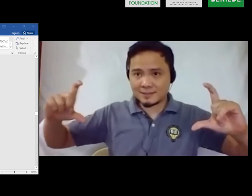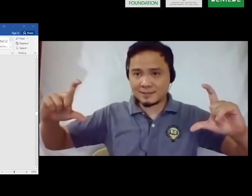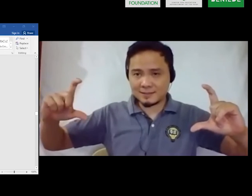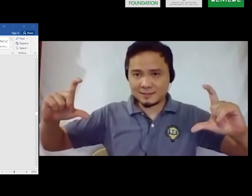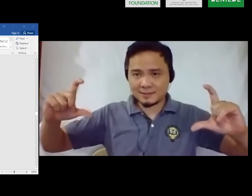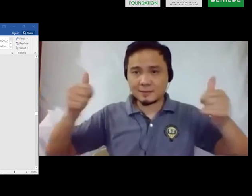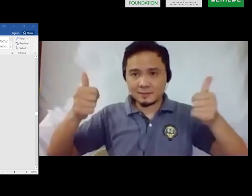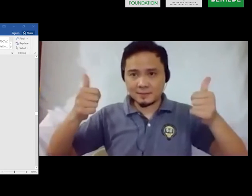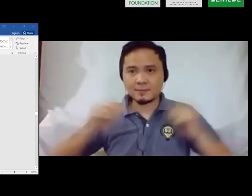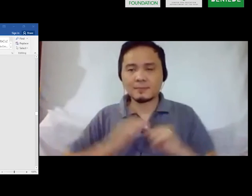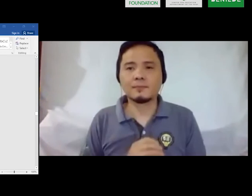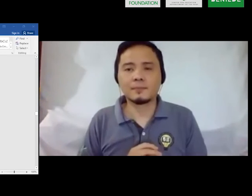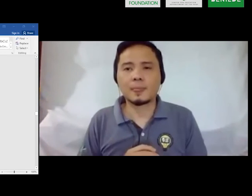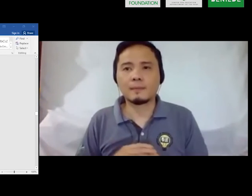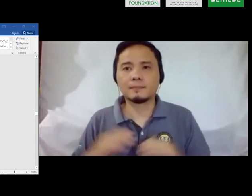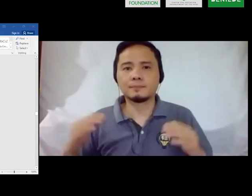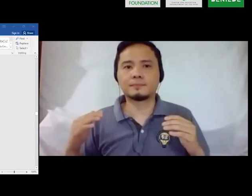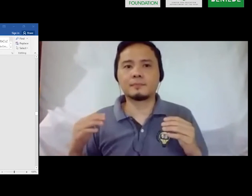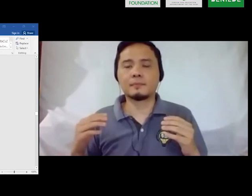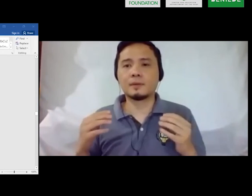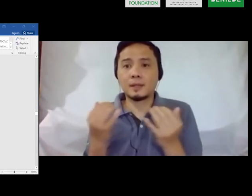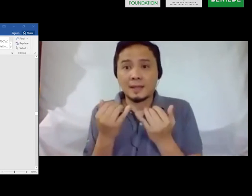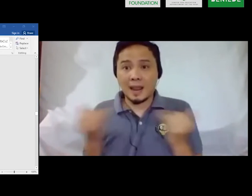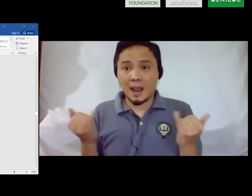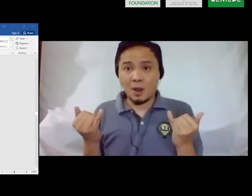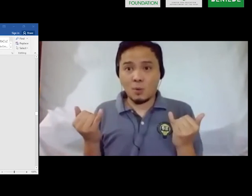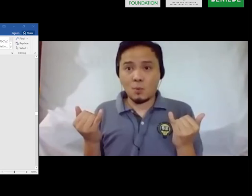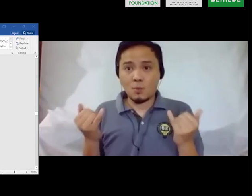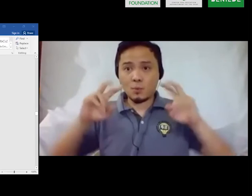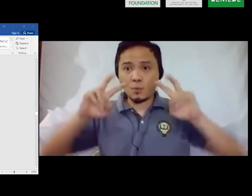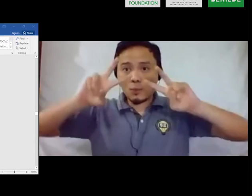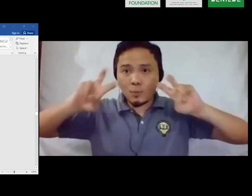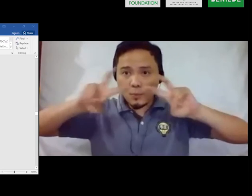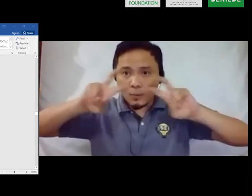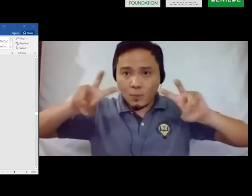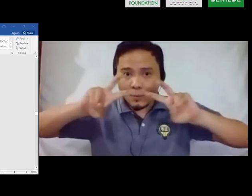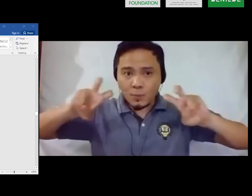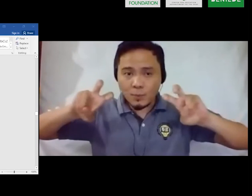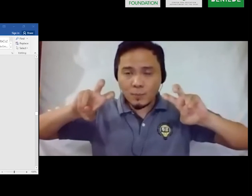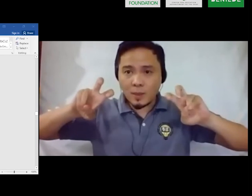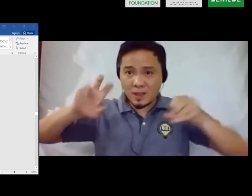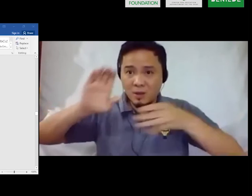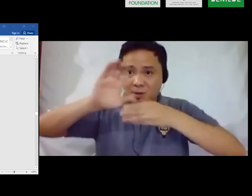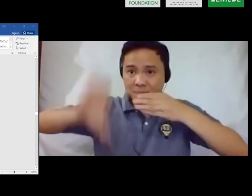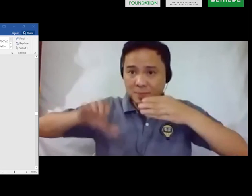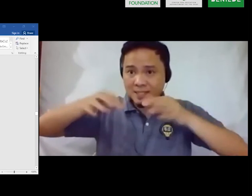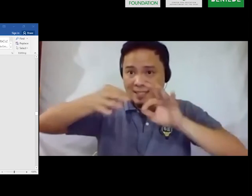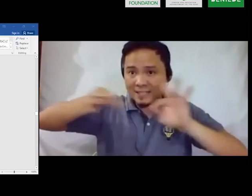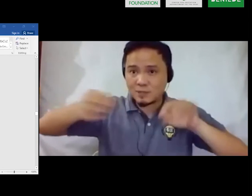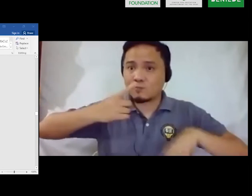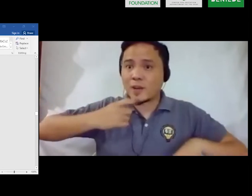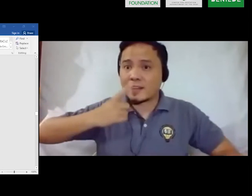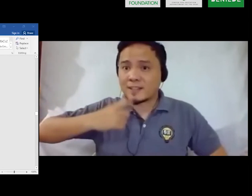Okay. And then we analyze the whole sentence in red. The sentence in red is, in